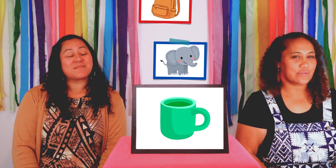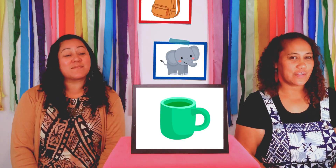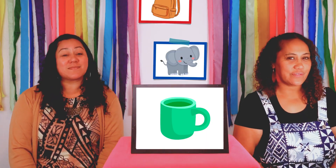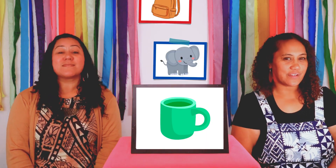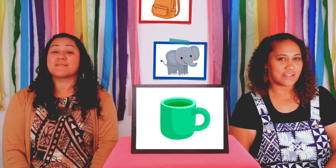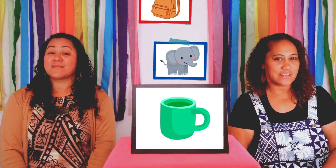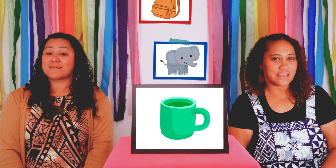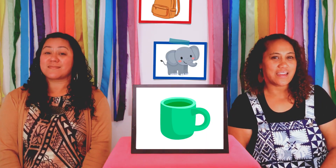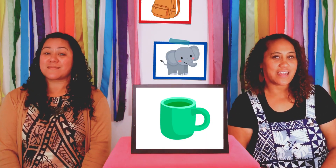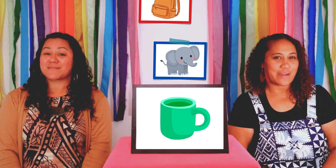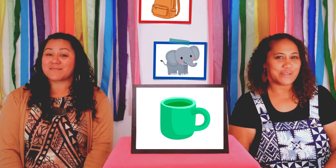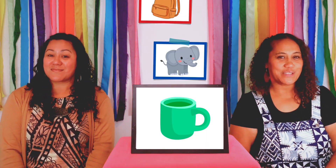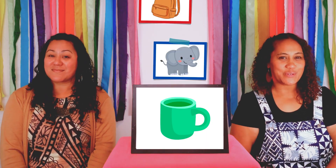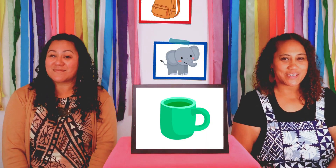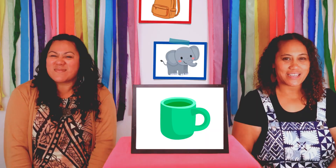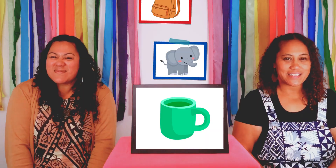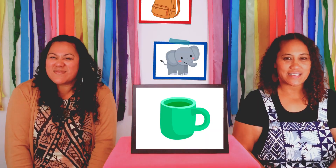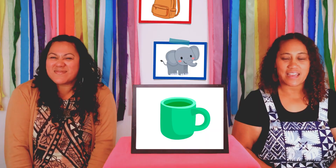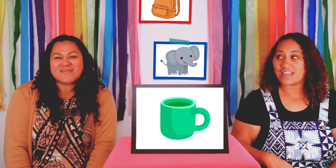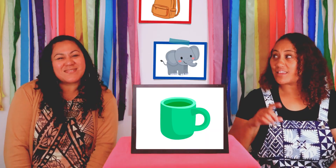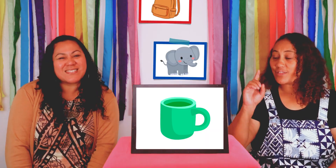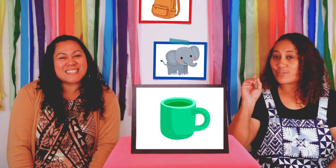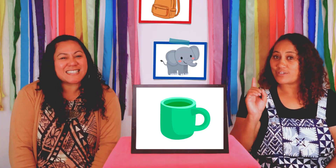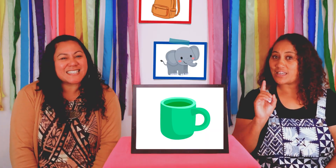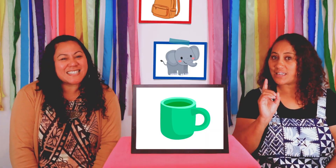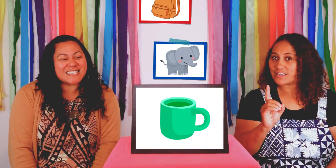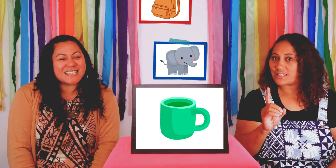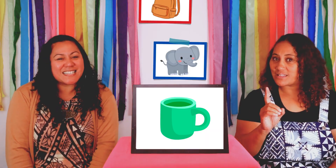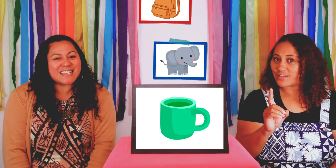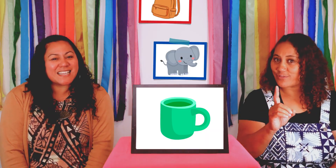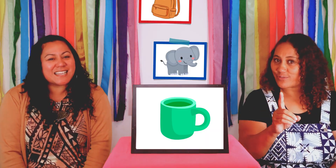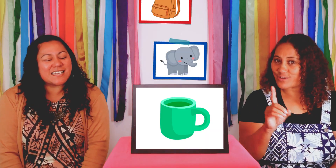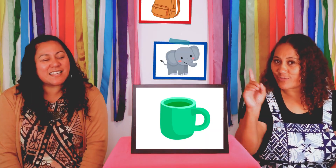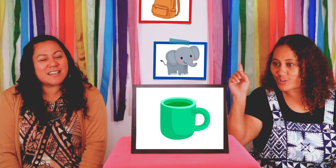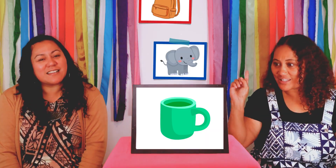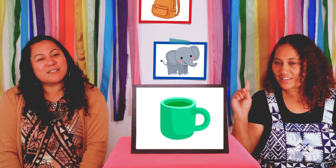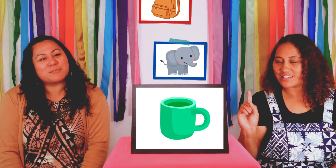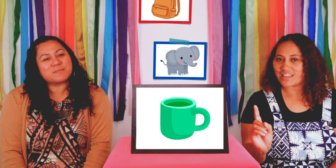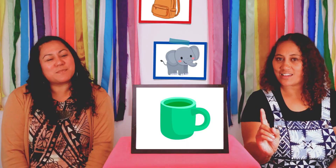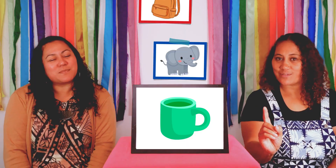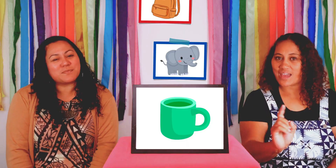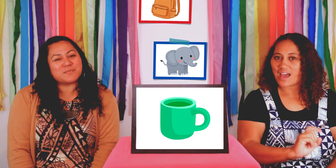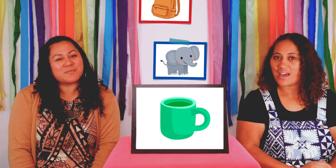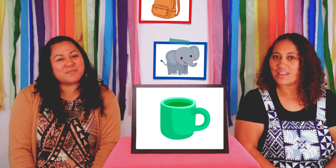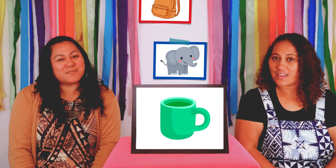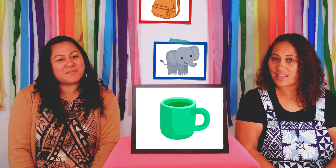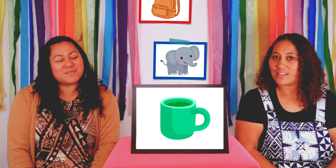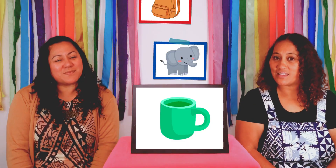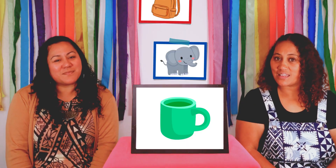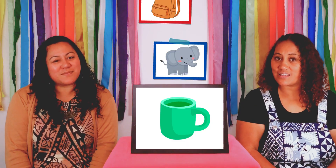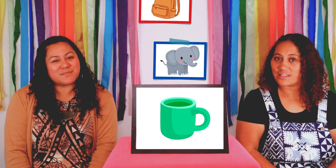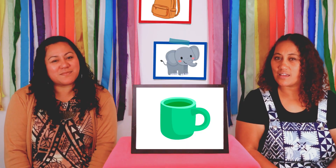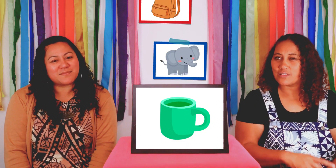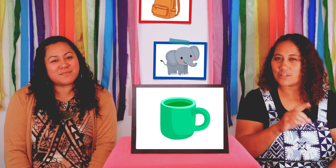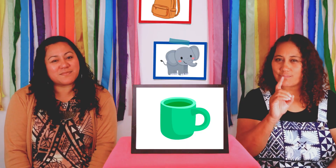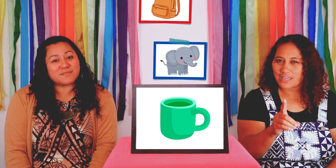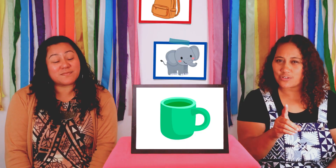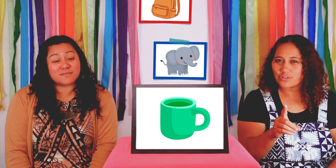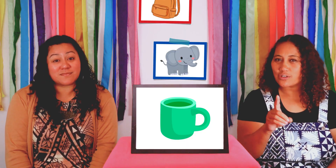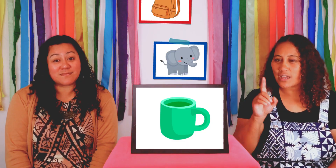our friends coming to join us, and the 3 letters, the 3 first letters are going to be A, E and E. So make sure you look out